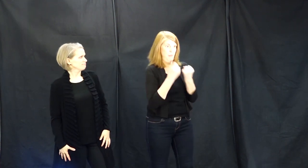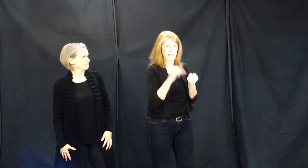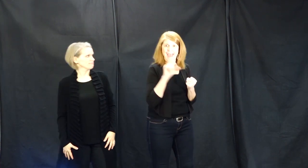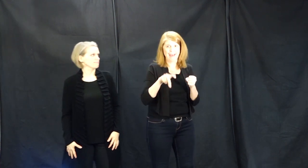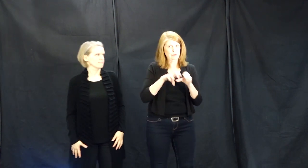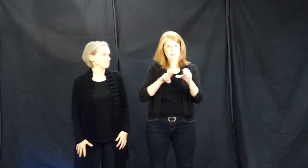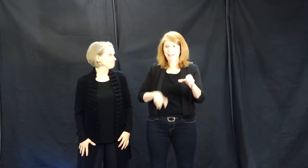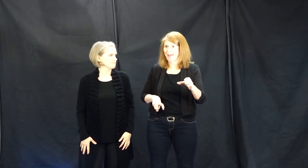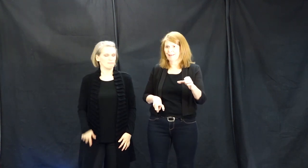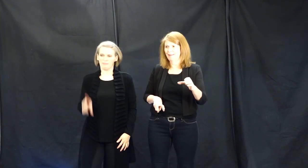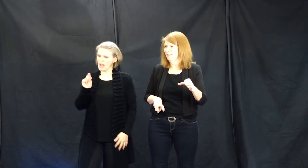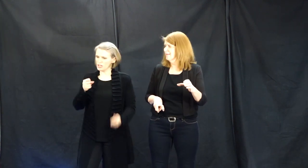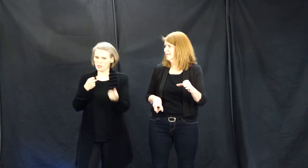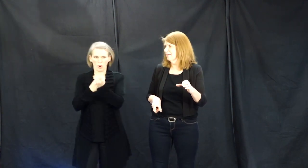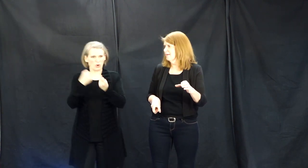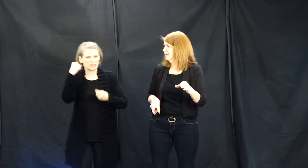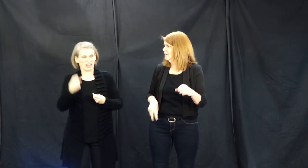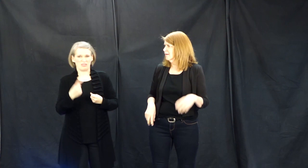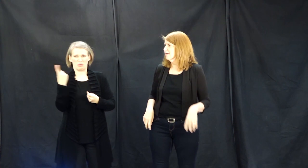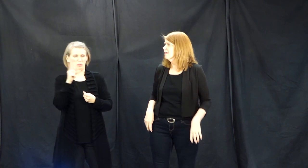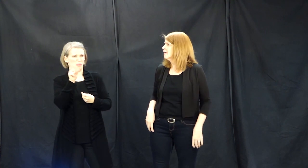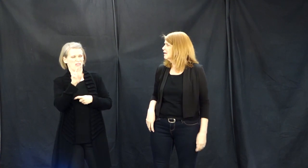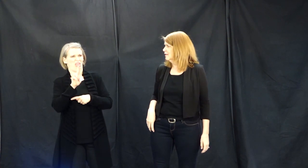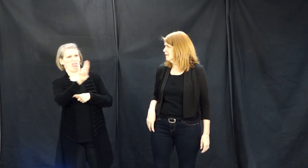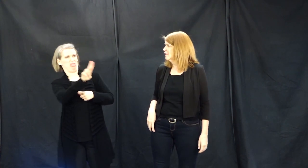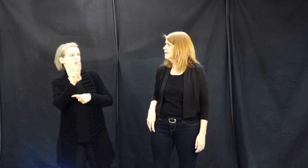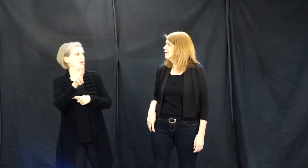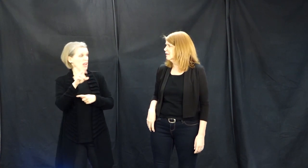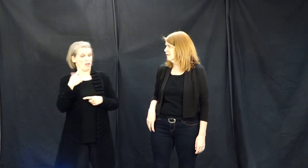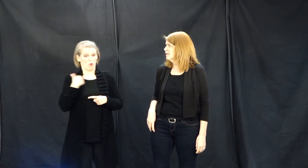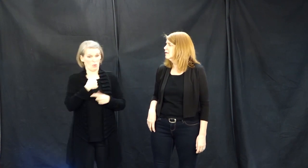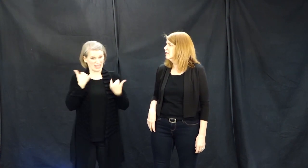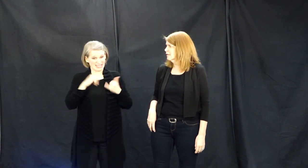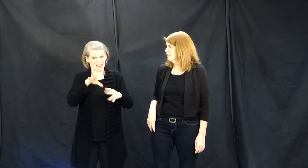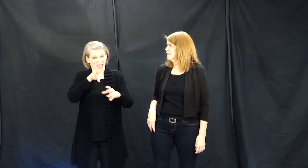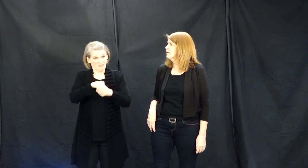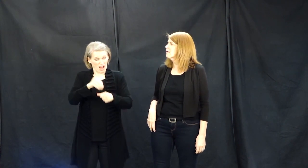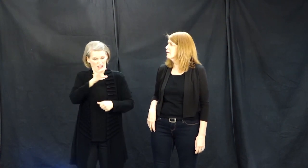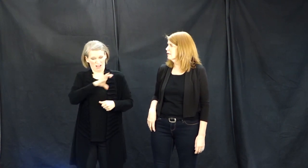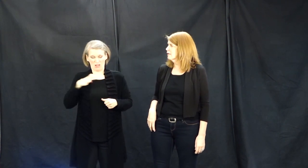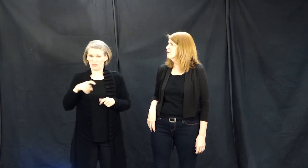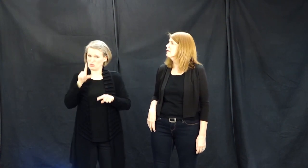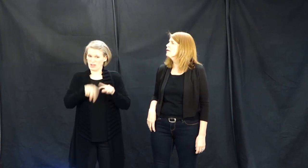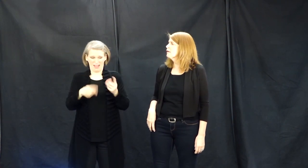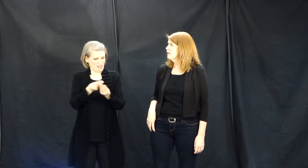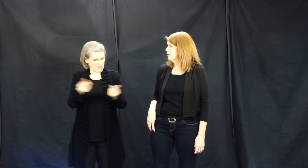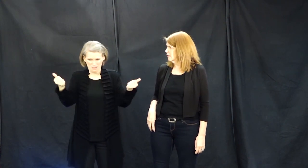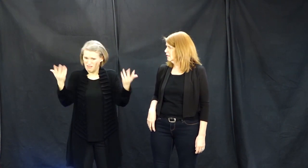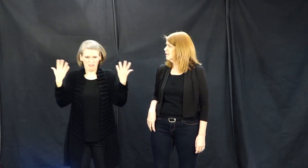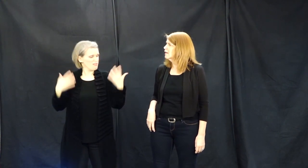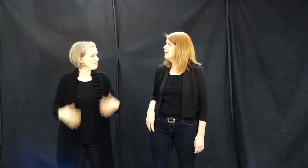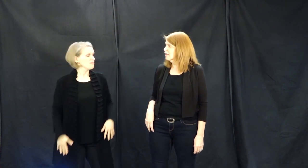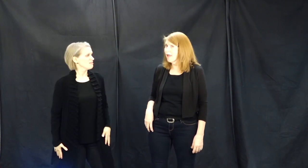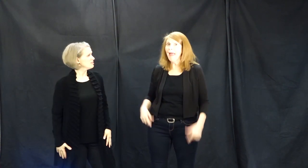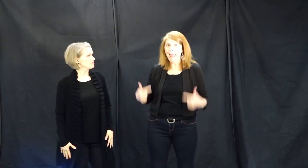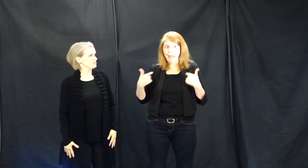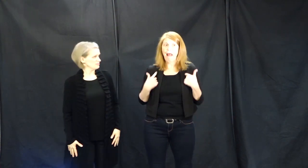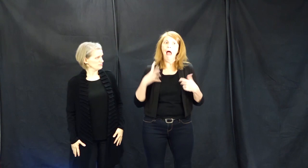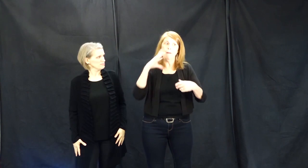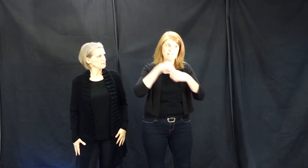to stand up for the South. But somebody has to stand up to his mouth. If there's a fire you're trying to douse, you can't put it out from inside the house. I'm in the cabinet. I am